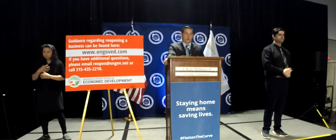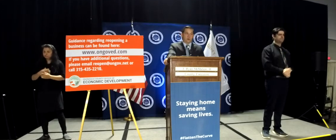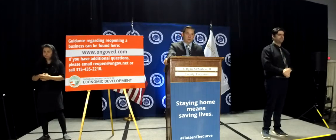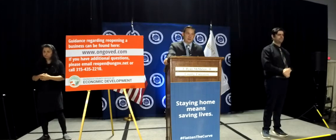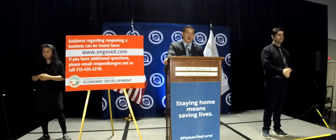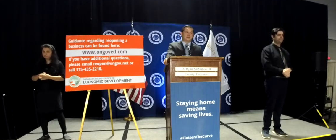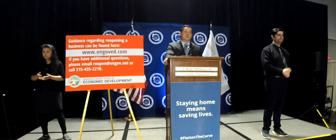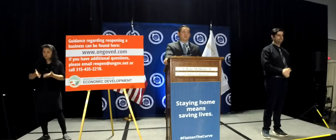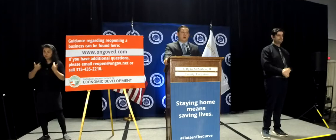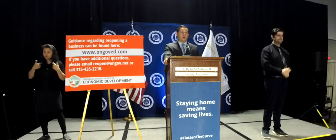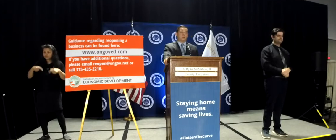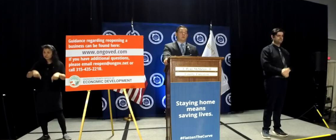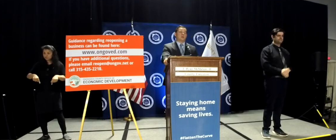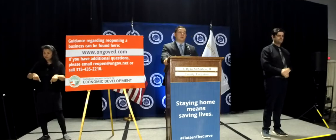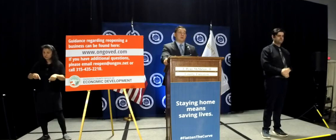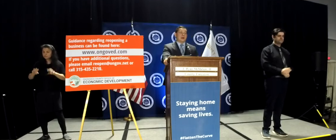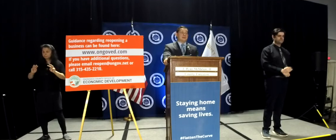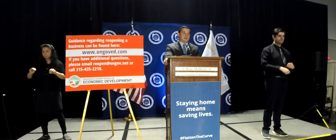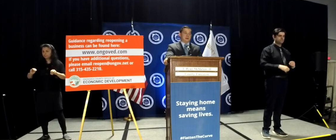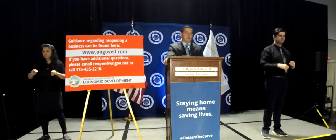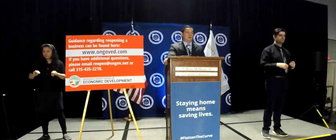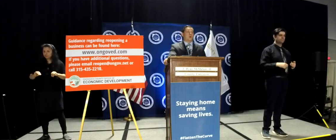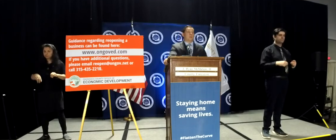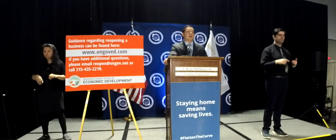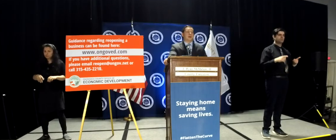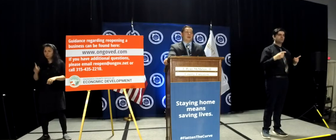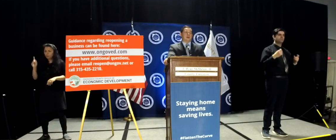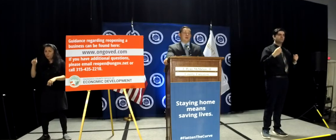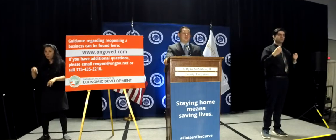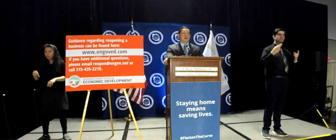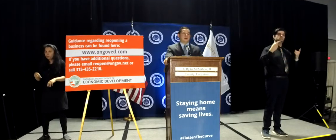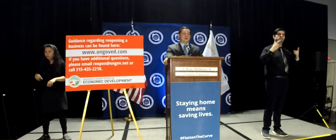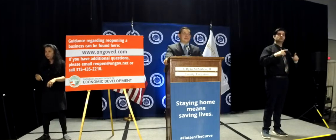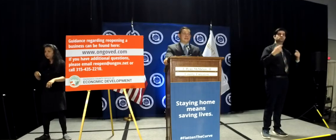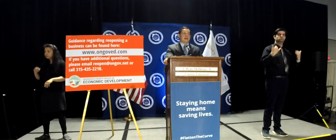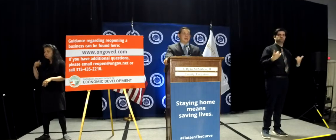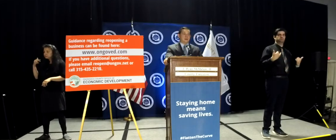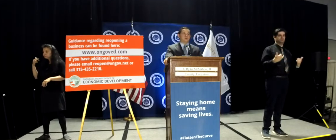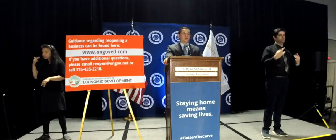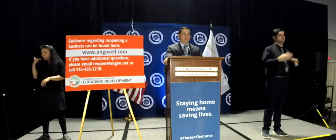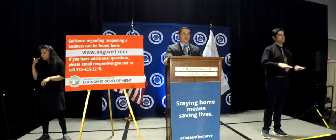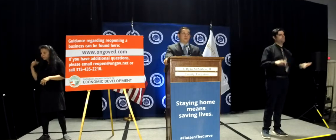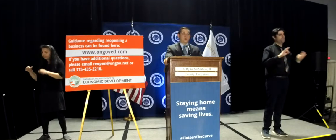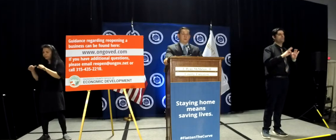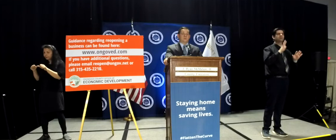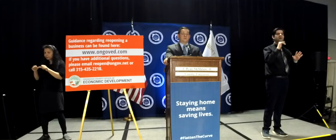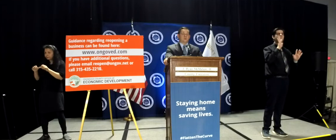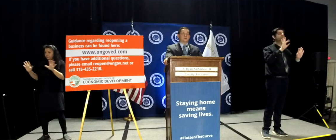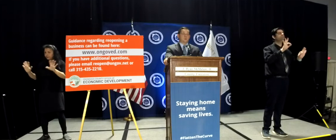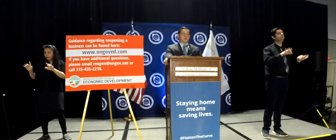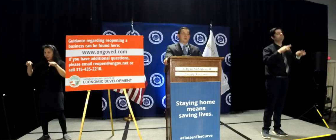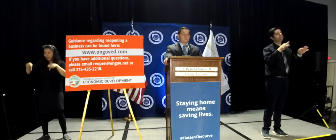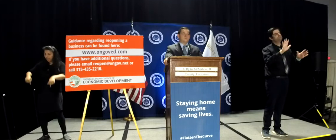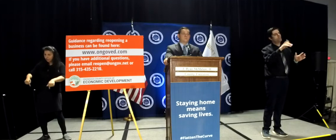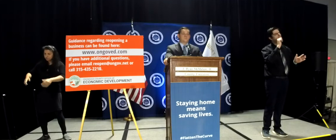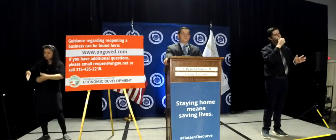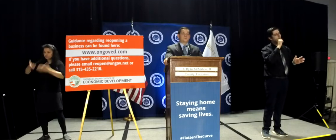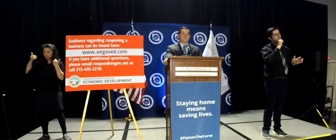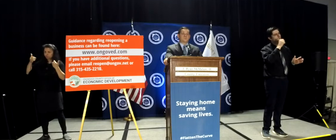was important, not tomorrow, not Sunday or Monday. Today was really important for this